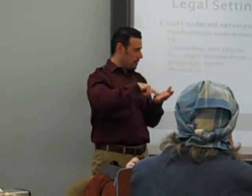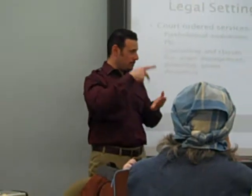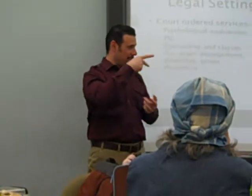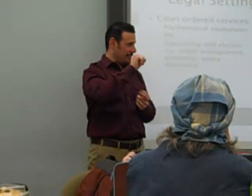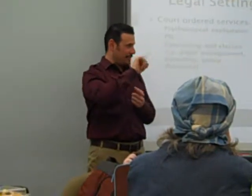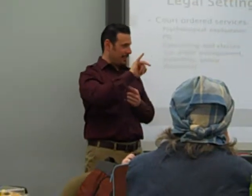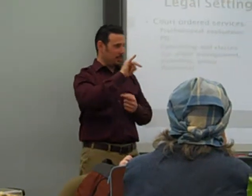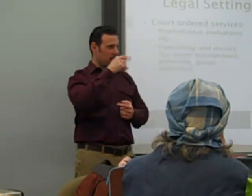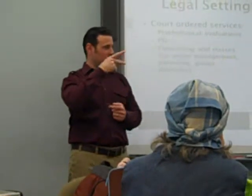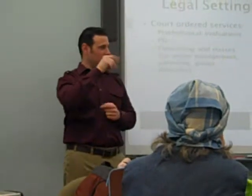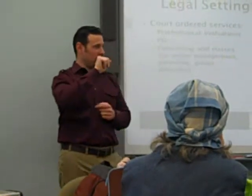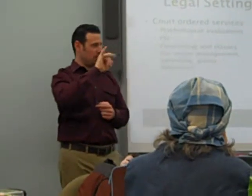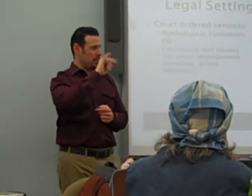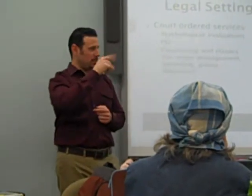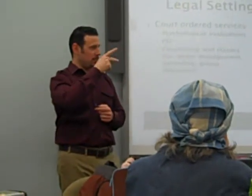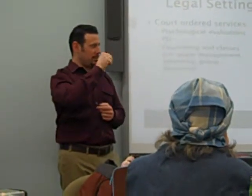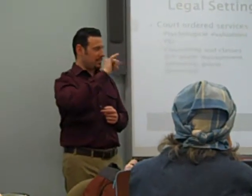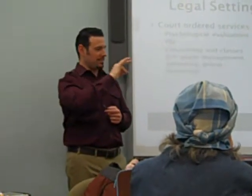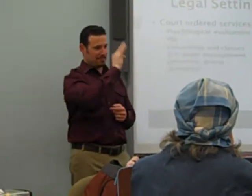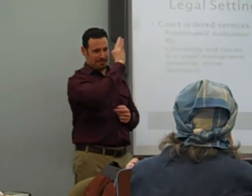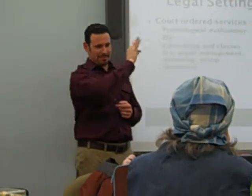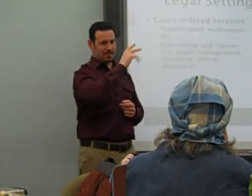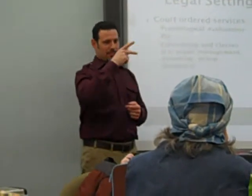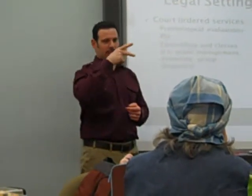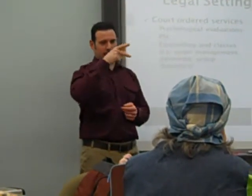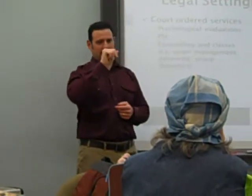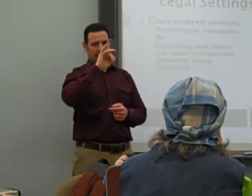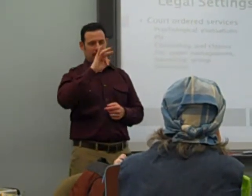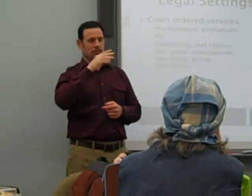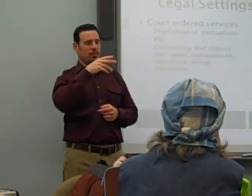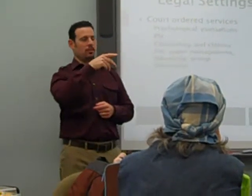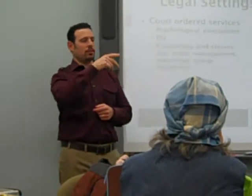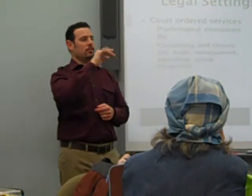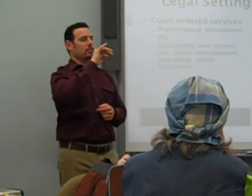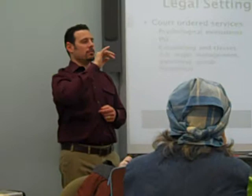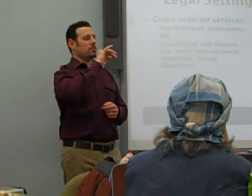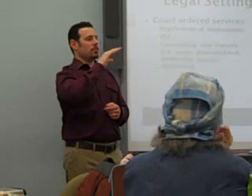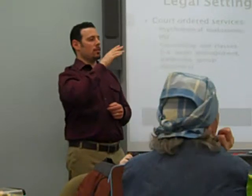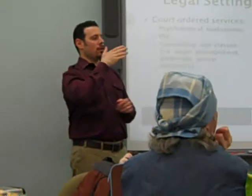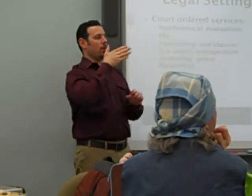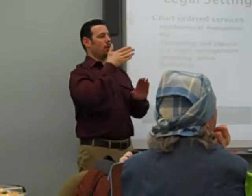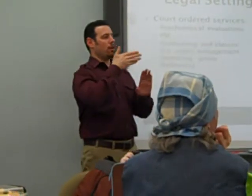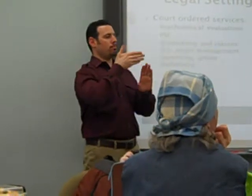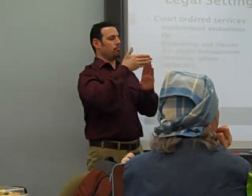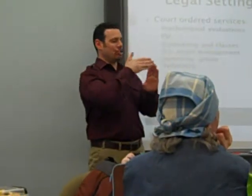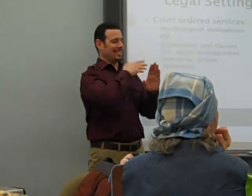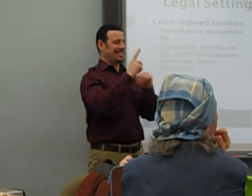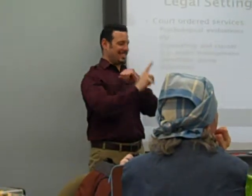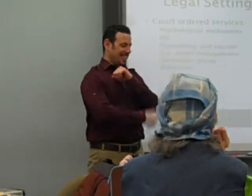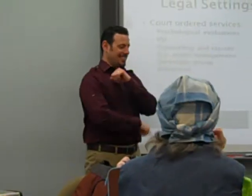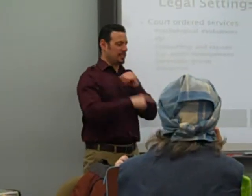I think it's pre-sex offender.